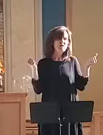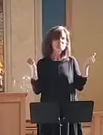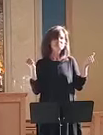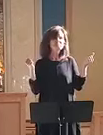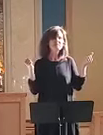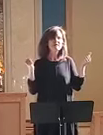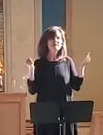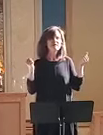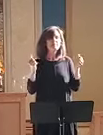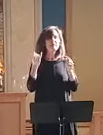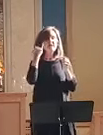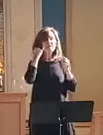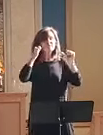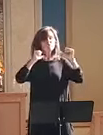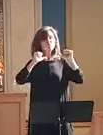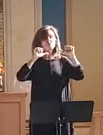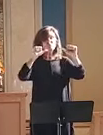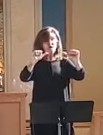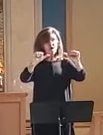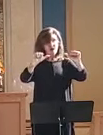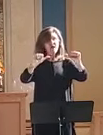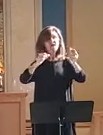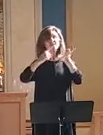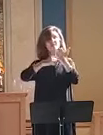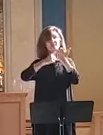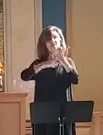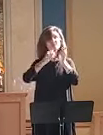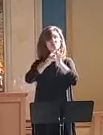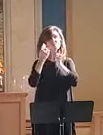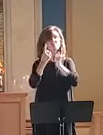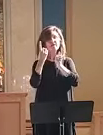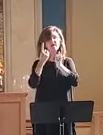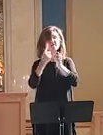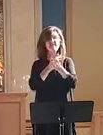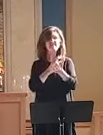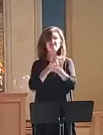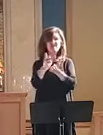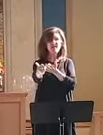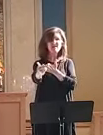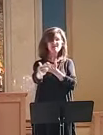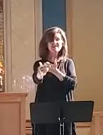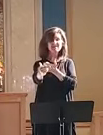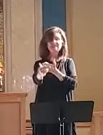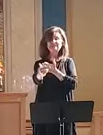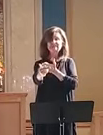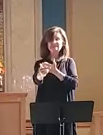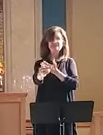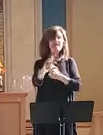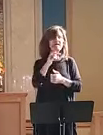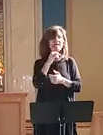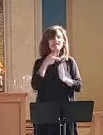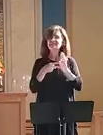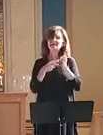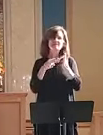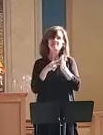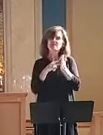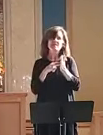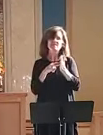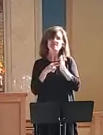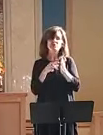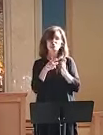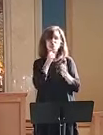And if an attempt at correction fails, which we're human, it's always possible, it is not a lack of charity to bring witnesses